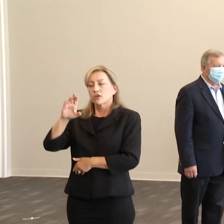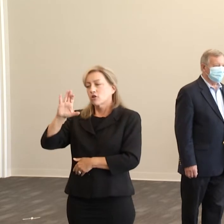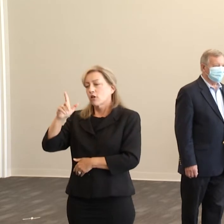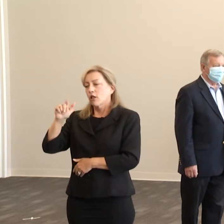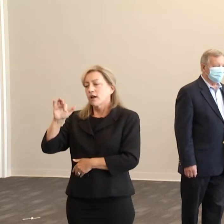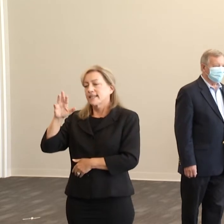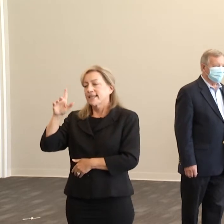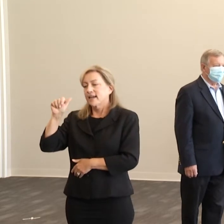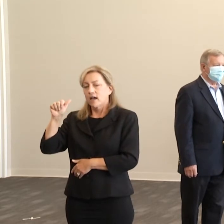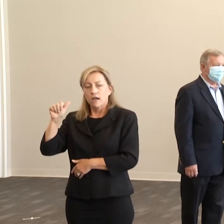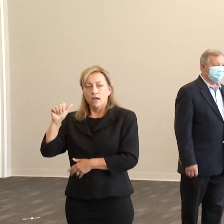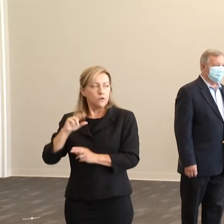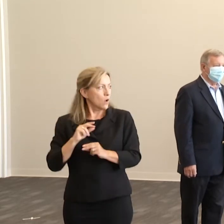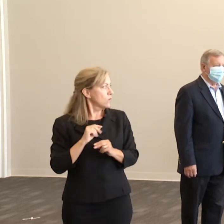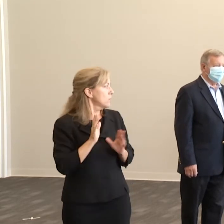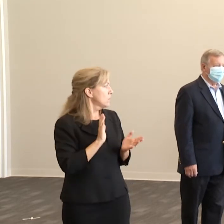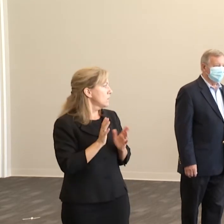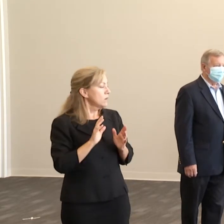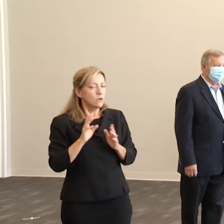Claudia.